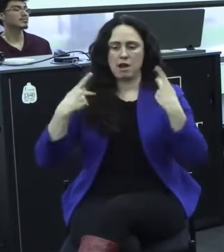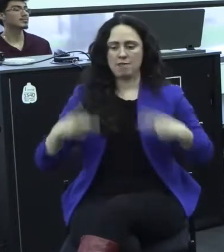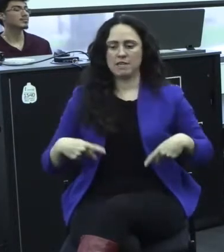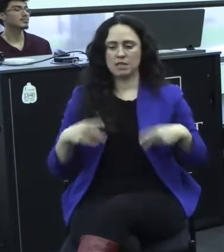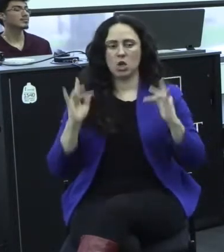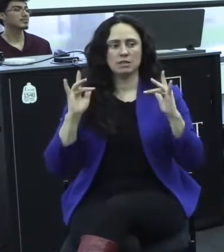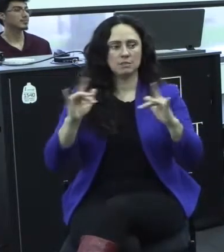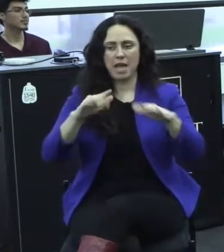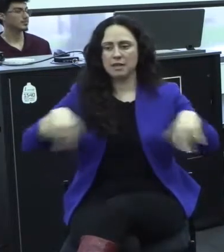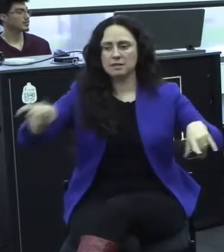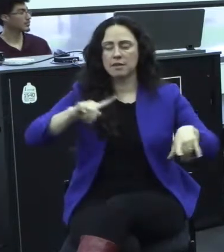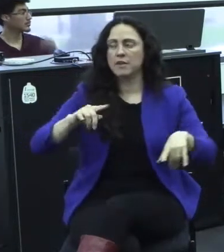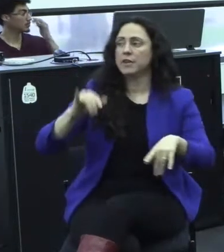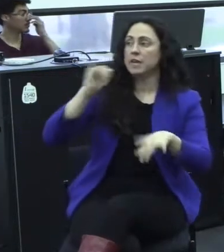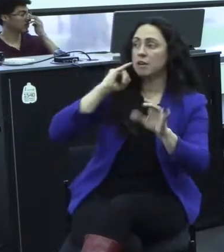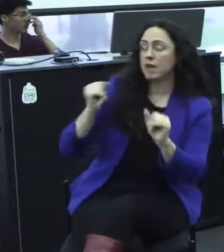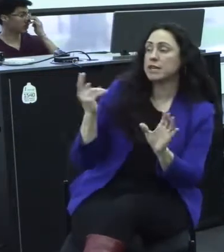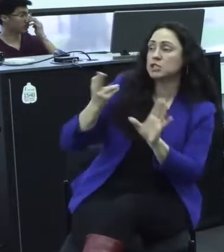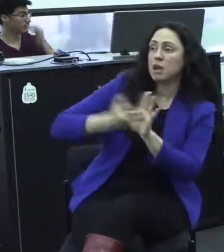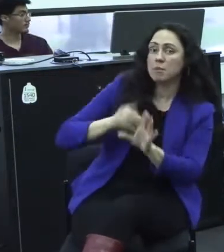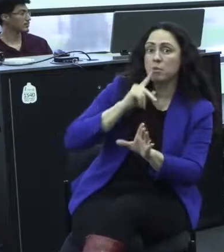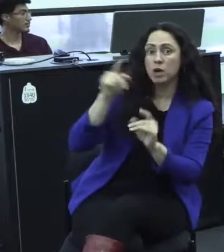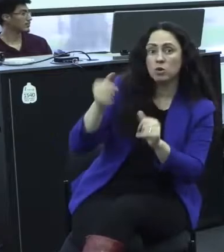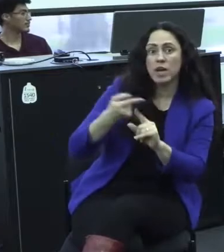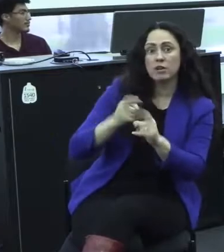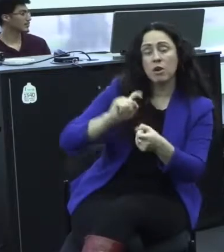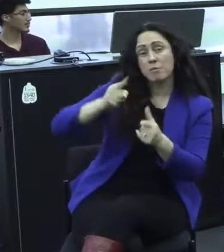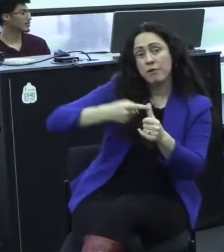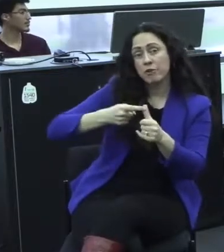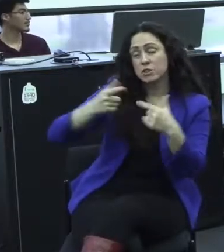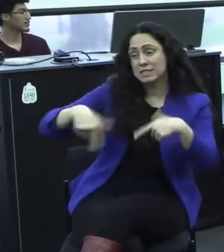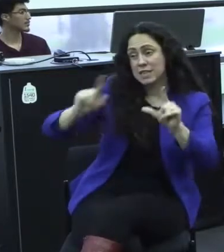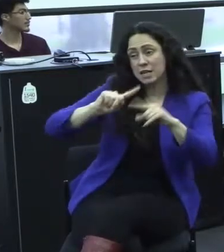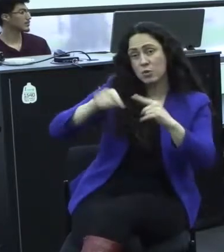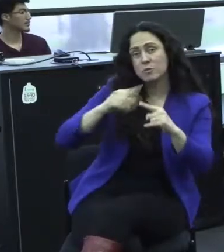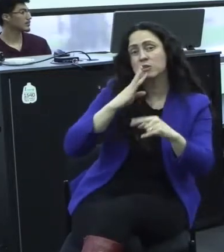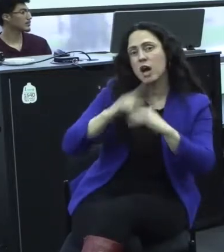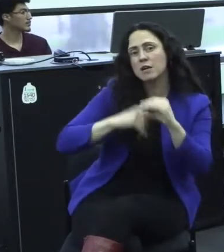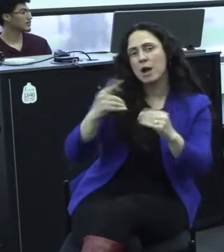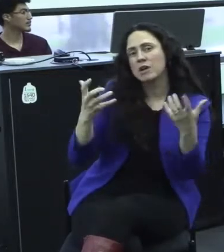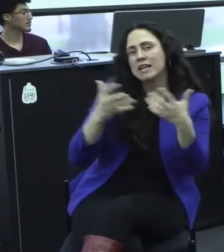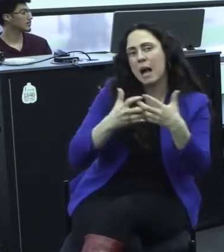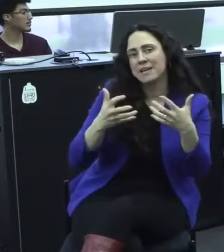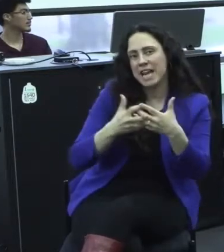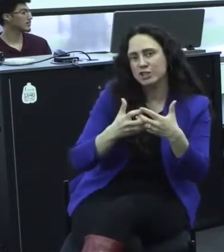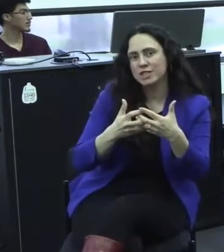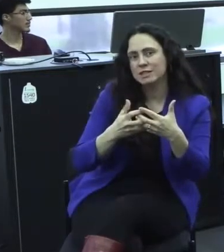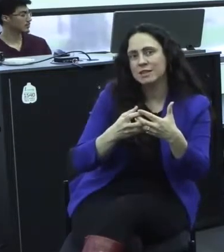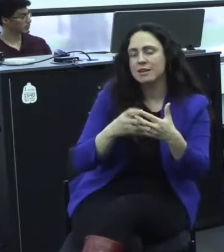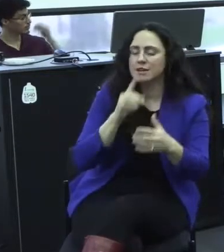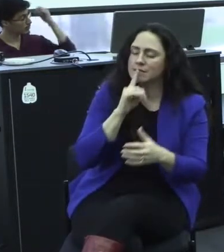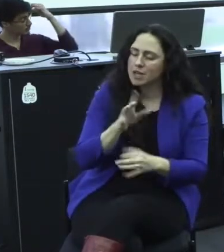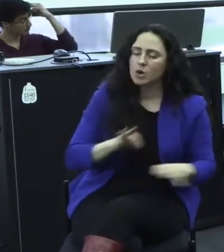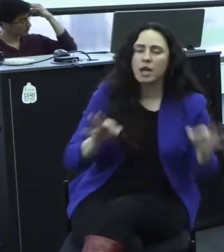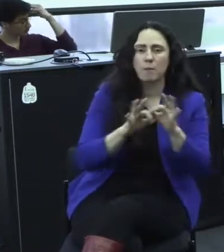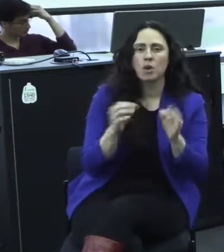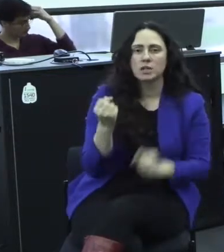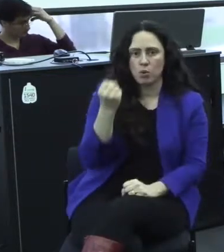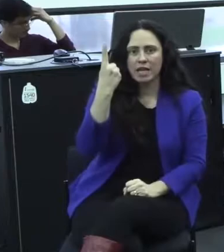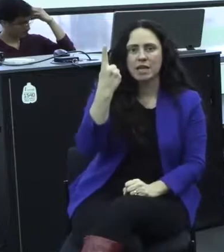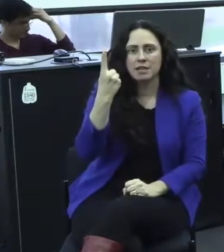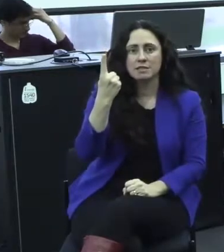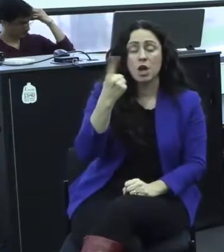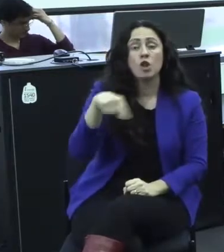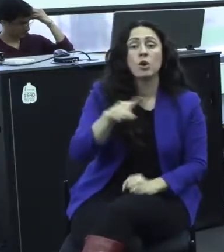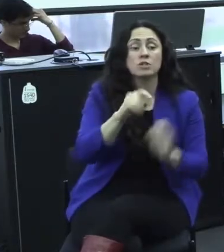space. Adam, if I can just jump in real Please quick, do. from the first slide, when we talk about accommodations, very important to realize that those